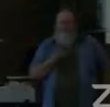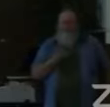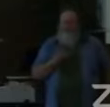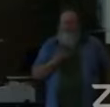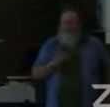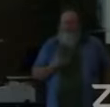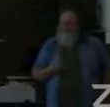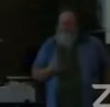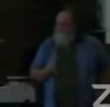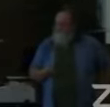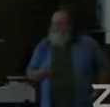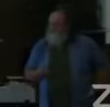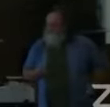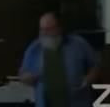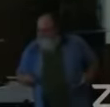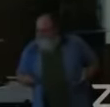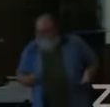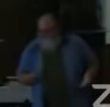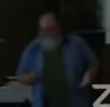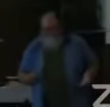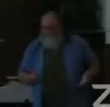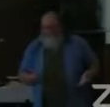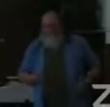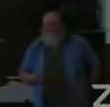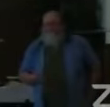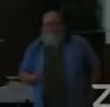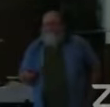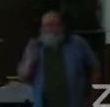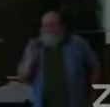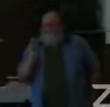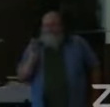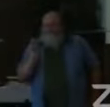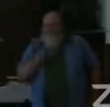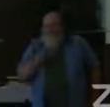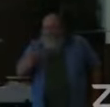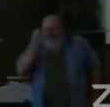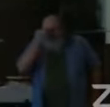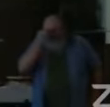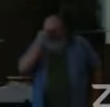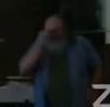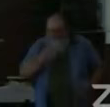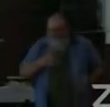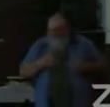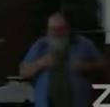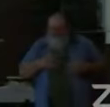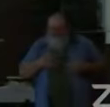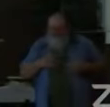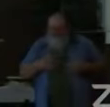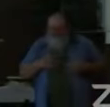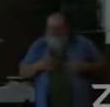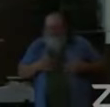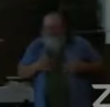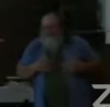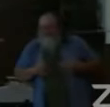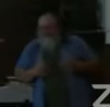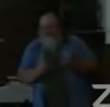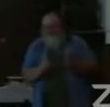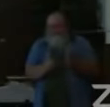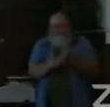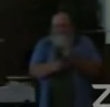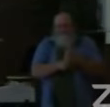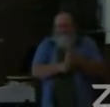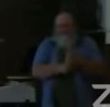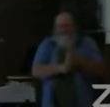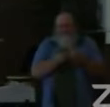sufferings. That doesn't even sound good. Because we know that suffering produces perseverance, and perseverance produces character, and character produces hope,